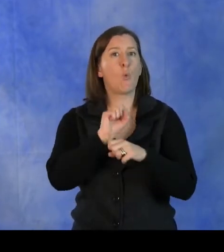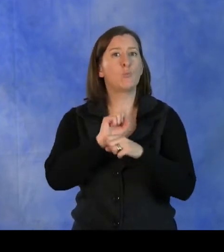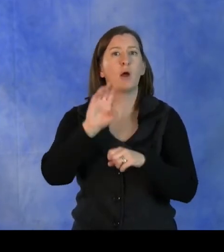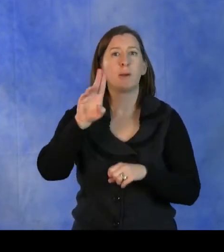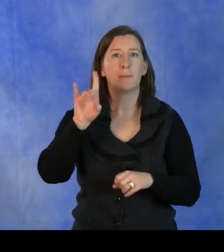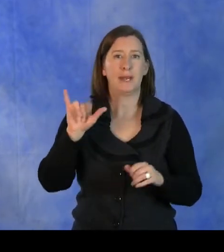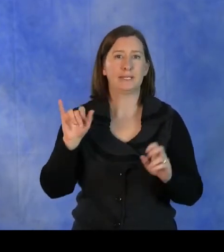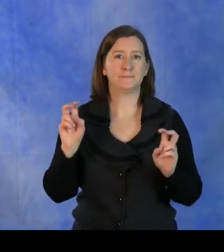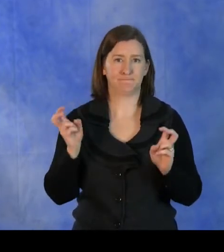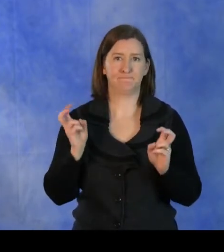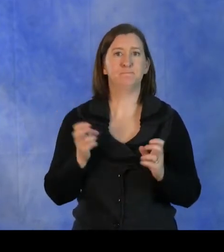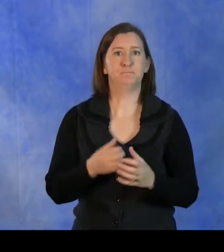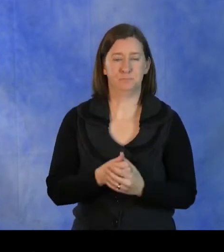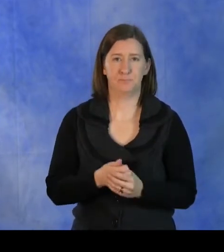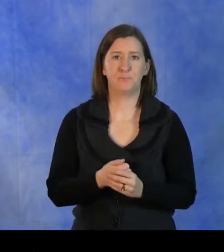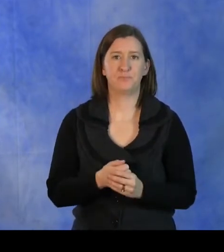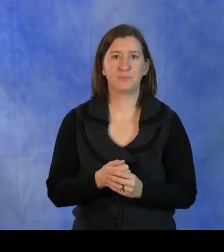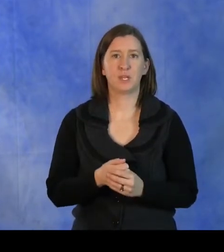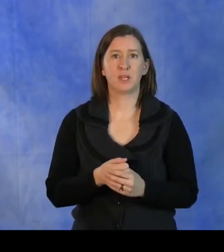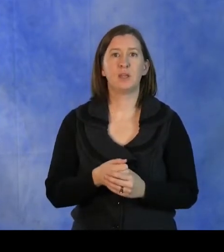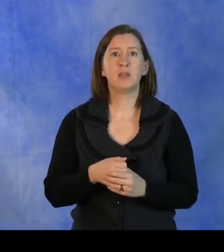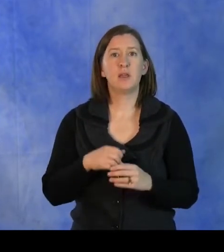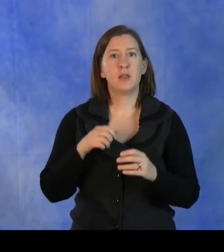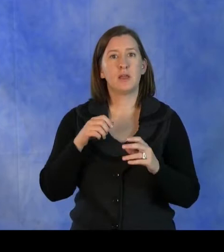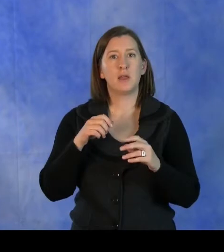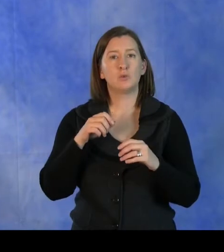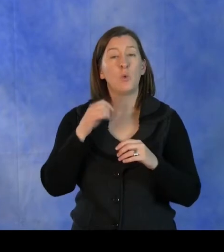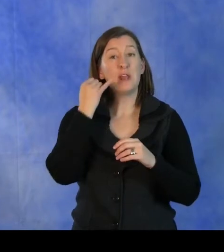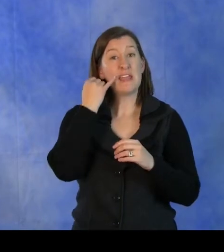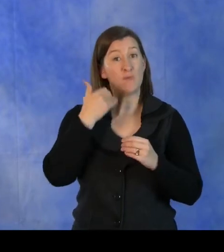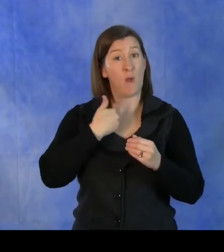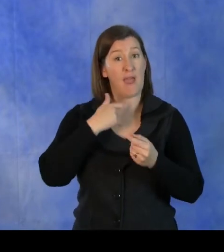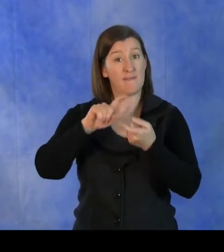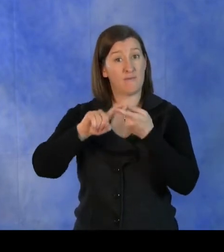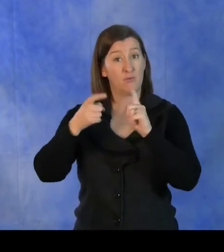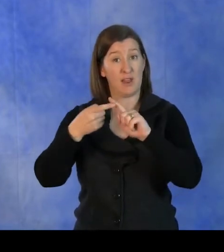Another accommodation for homework.